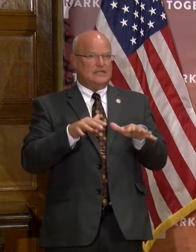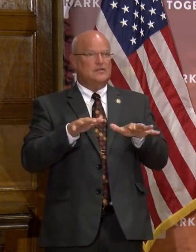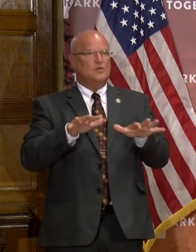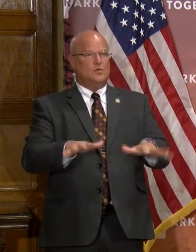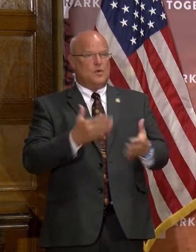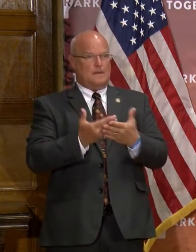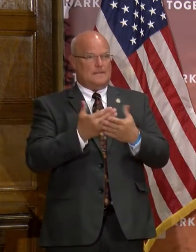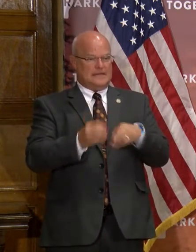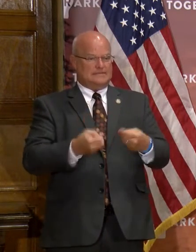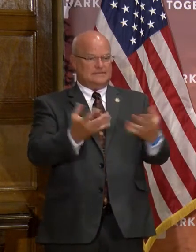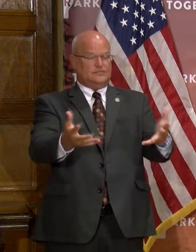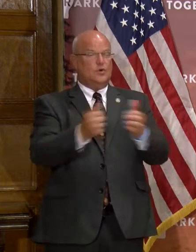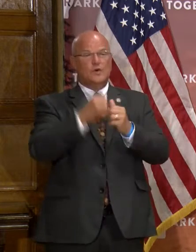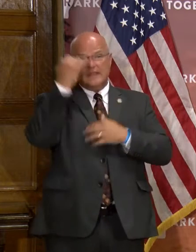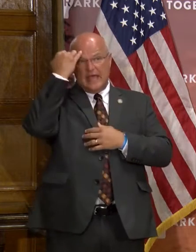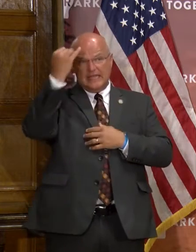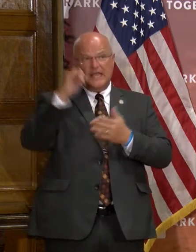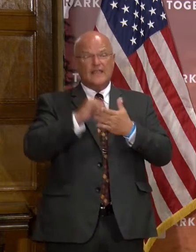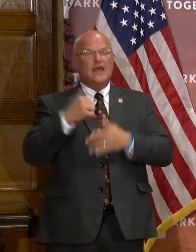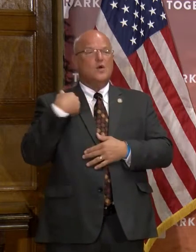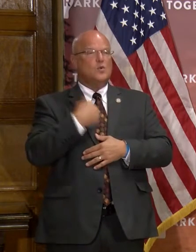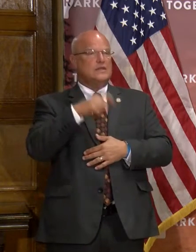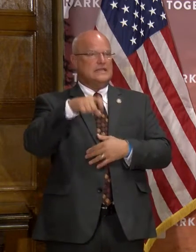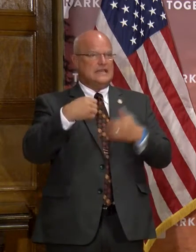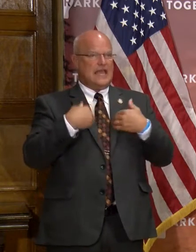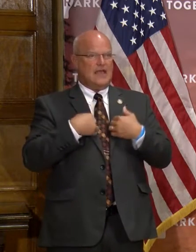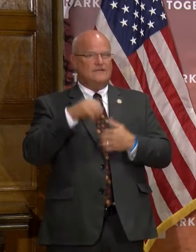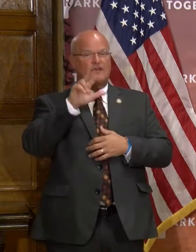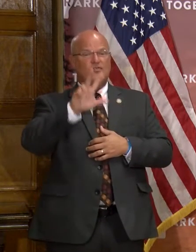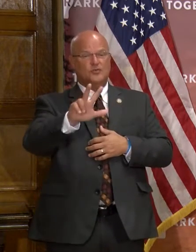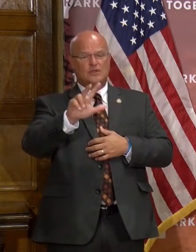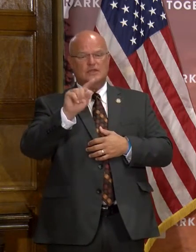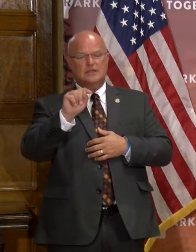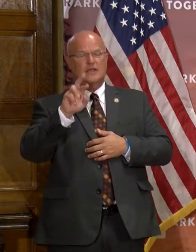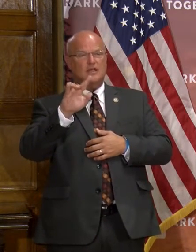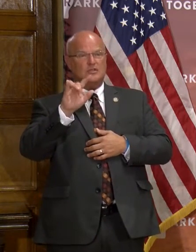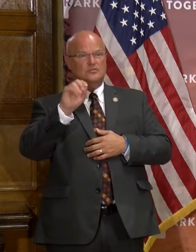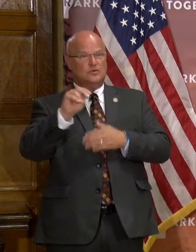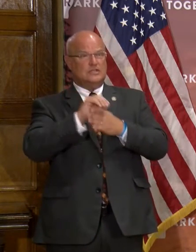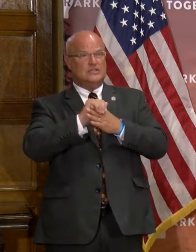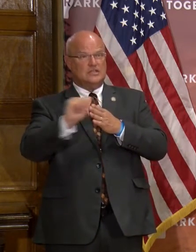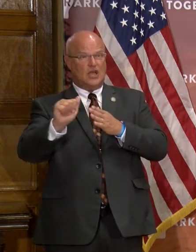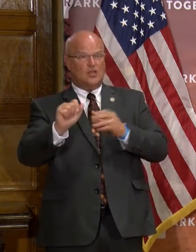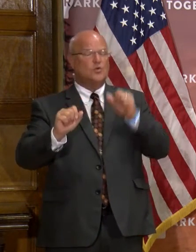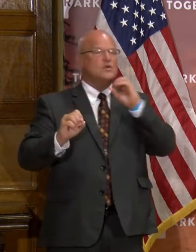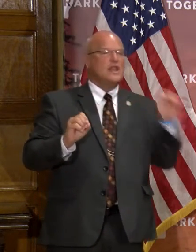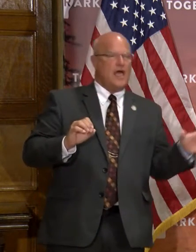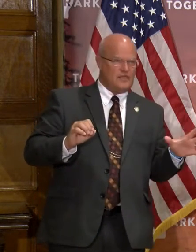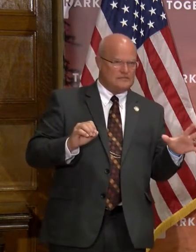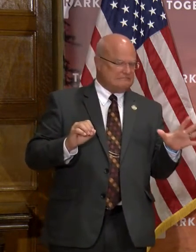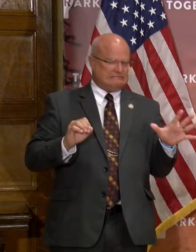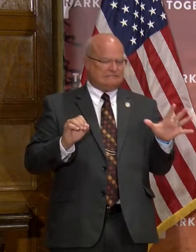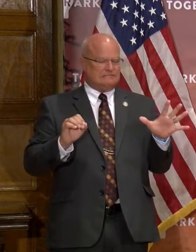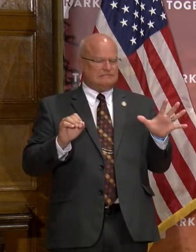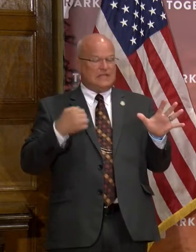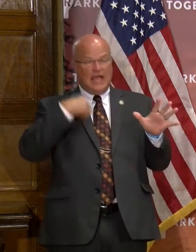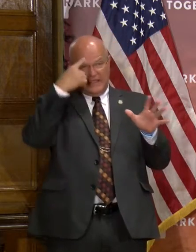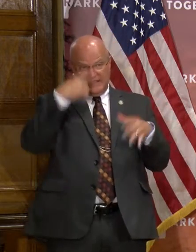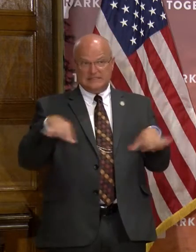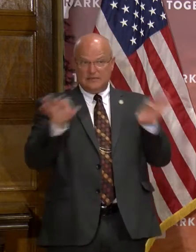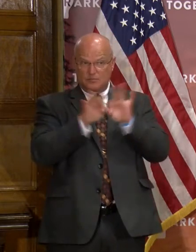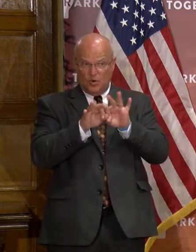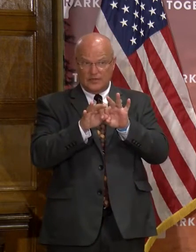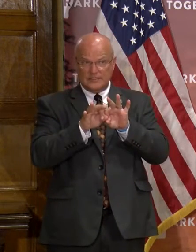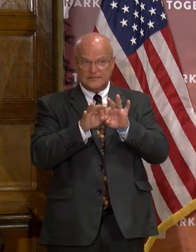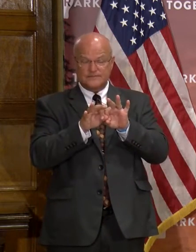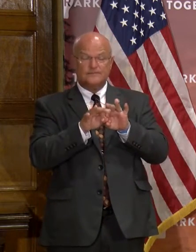relief with the idea that we ought to have a $3 trillion spending package or nothing. And I think that is important. Now,